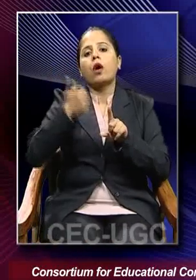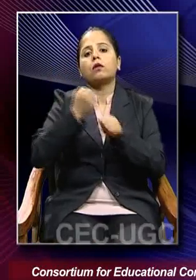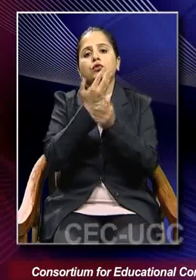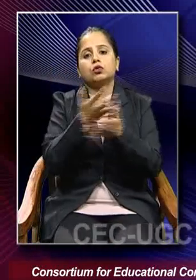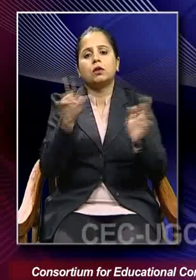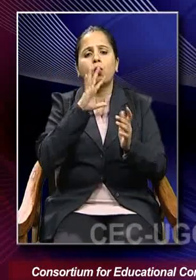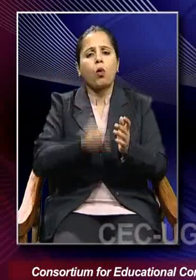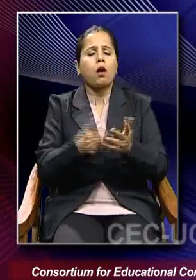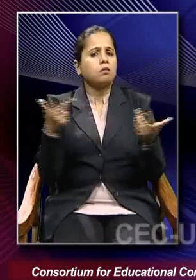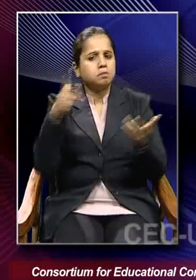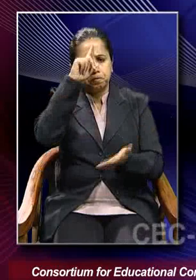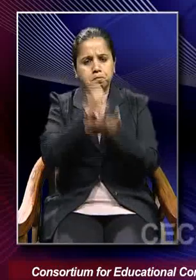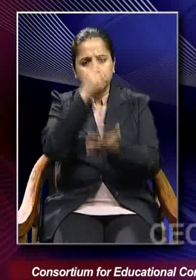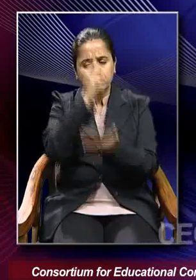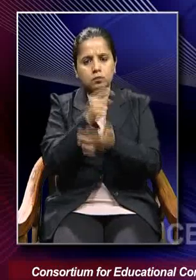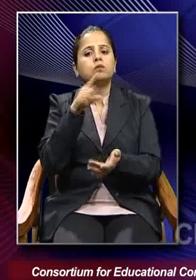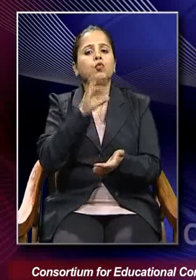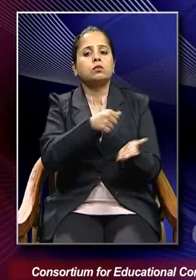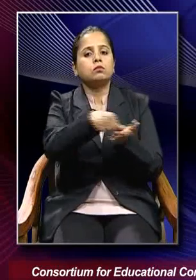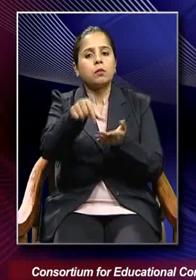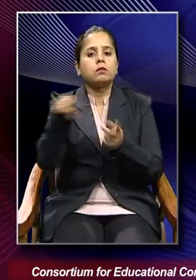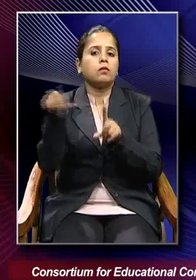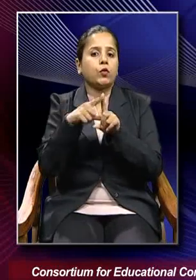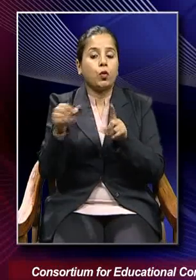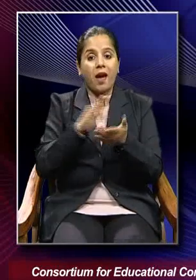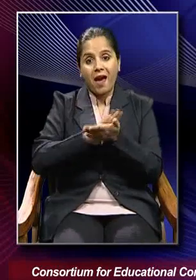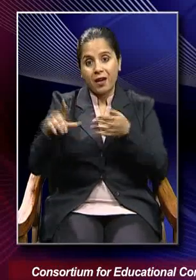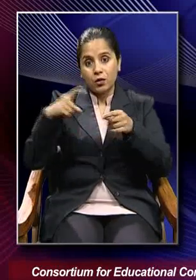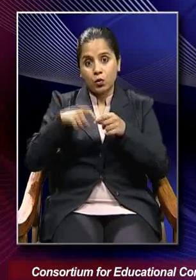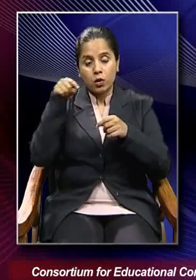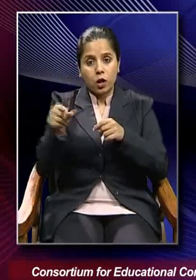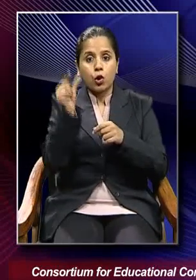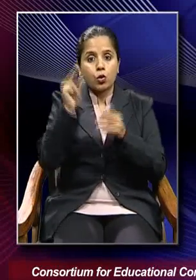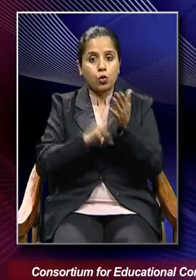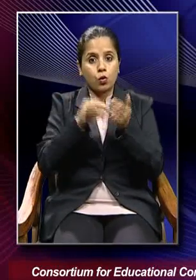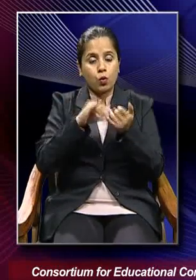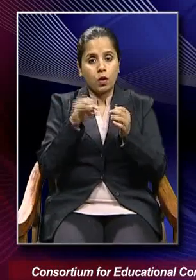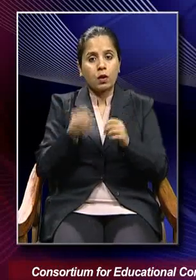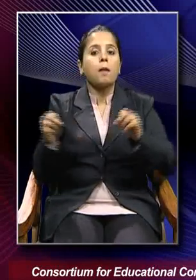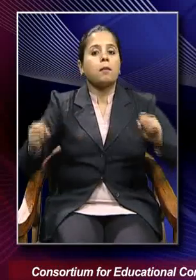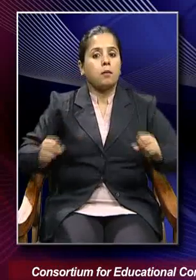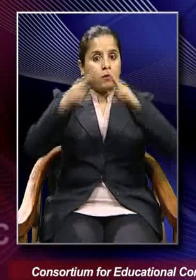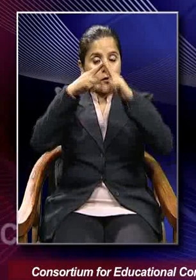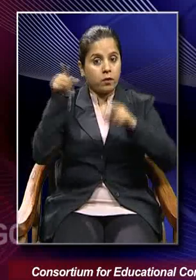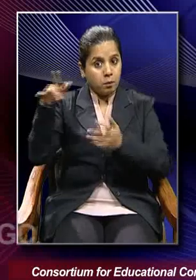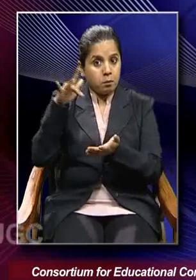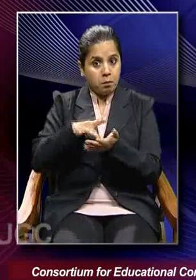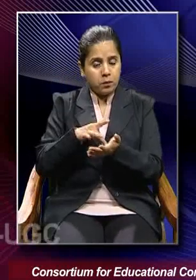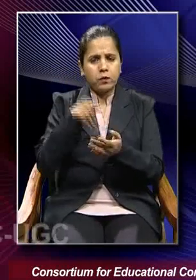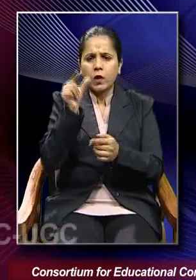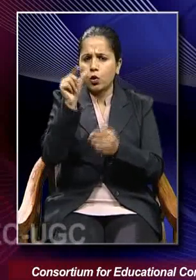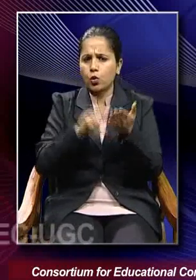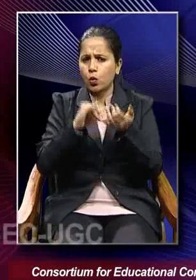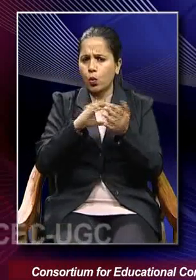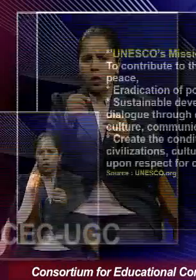the decisions of these two bodies. The headquarters of UNESCO are located in Paris, France. The UNESCO's mission is